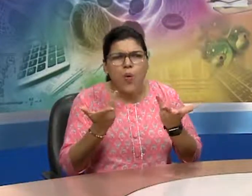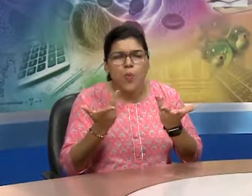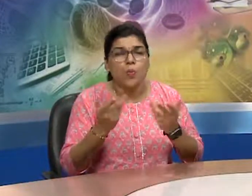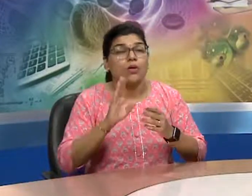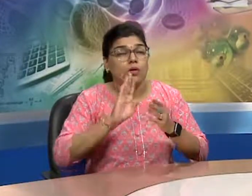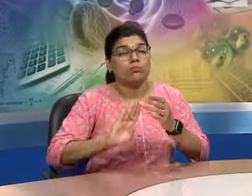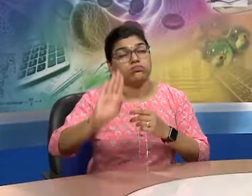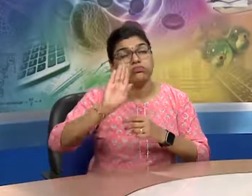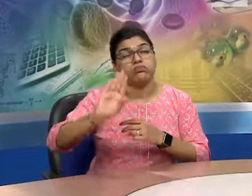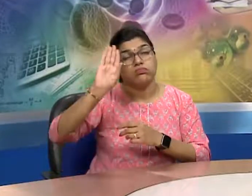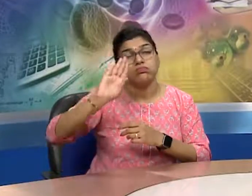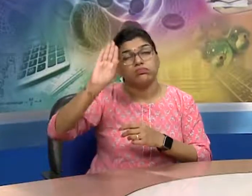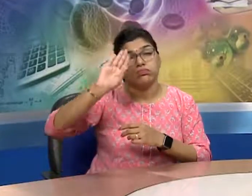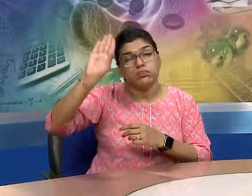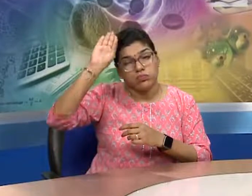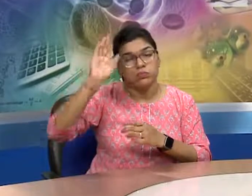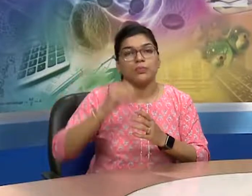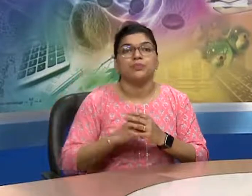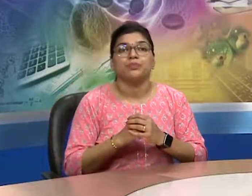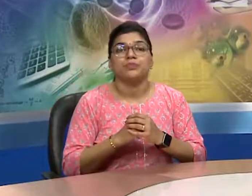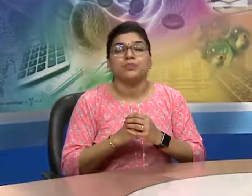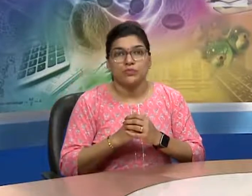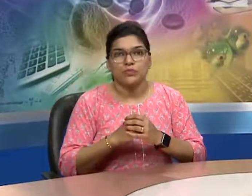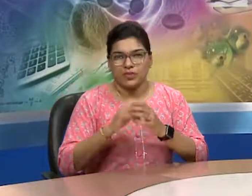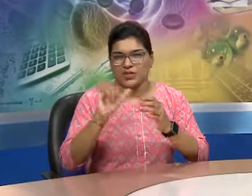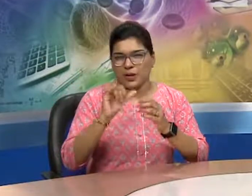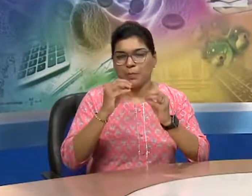earth. All these minerals,